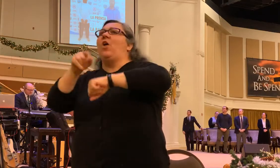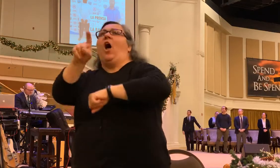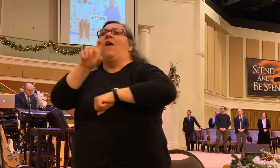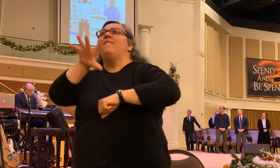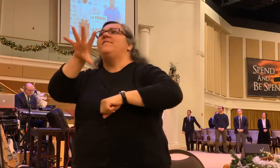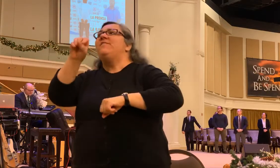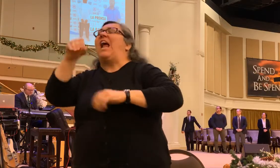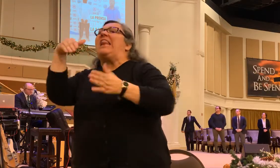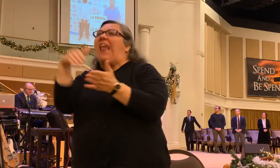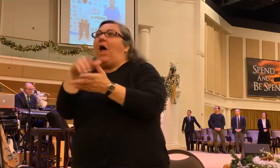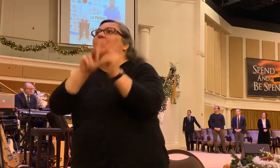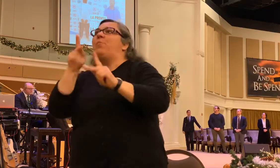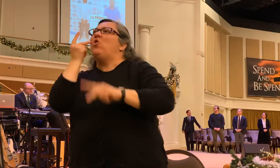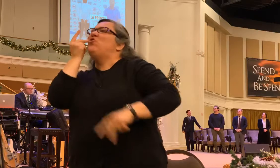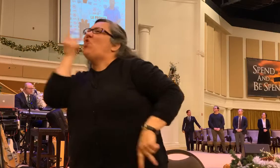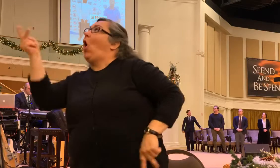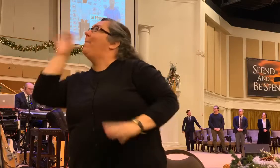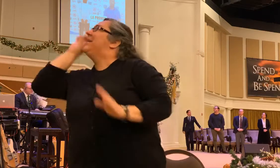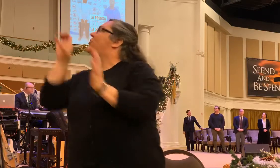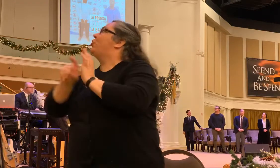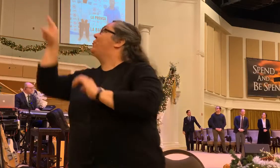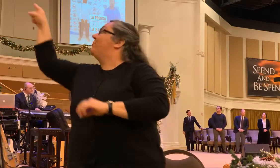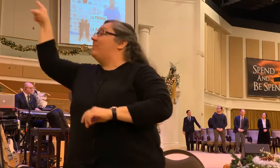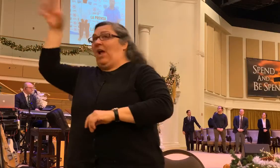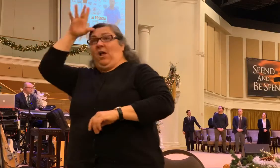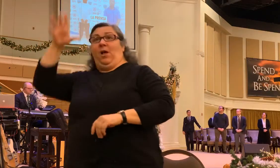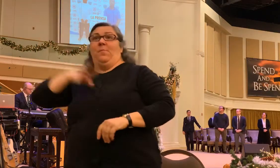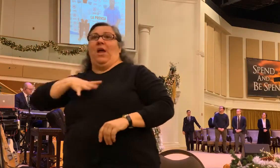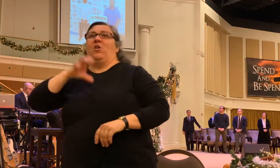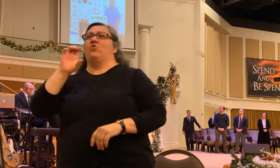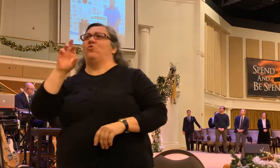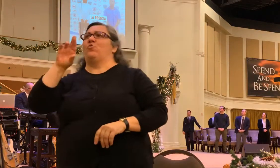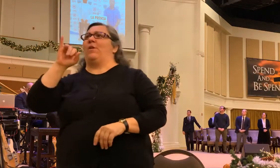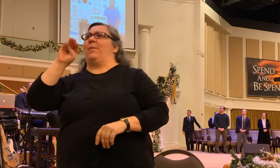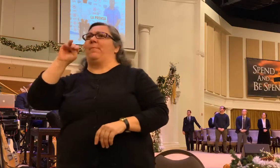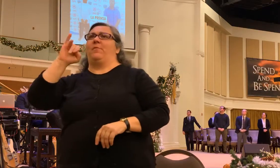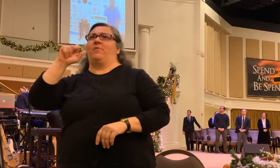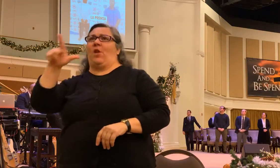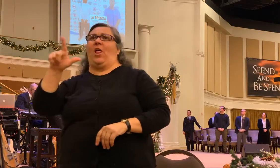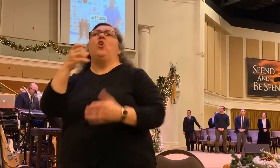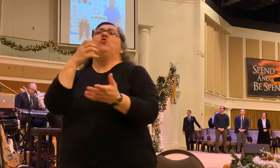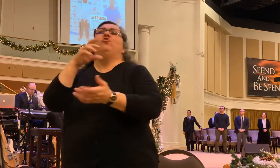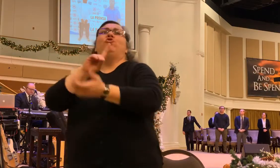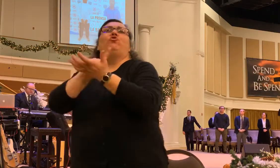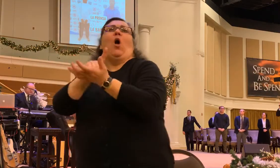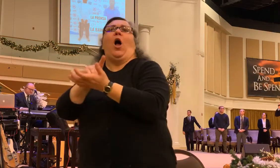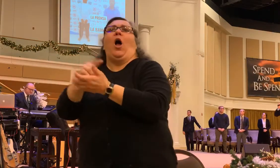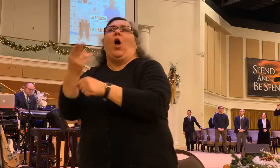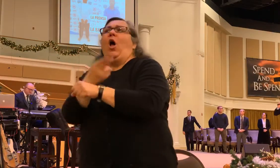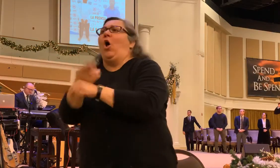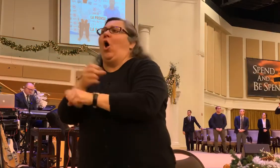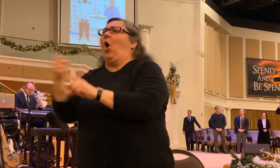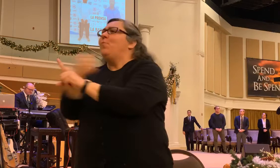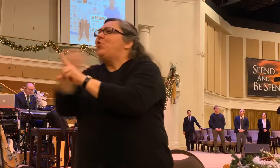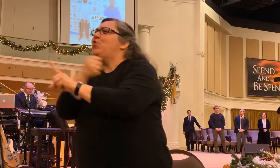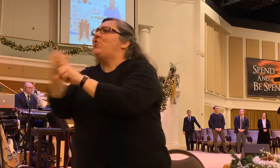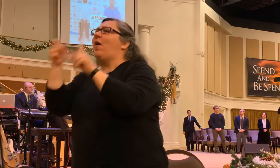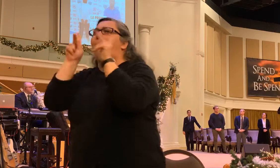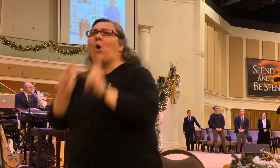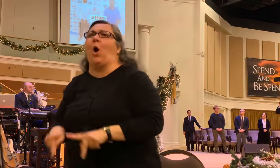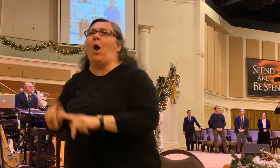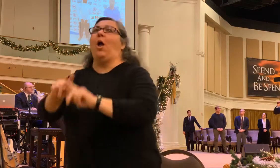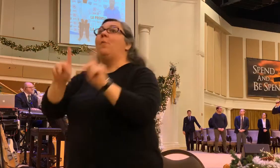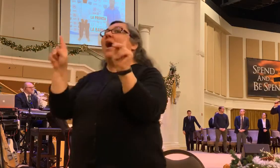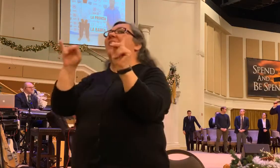150,000 people saw that picture right there. That man, it was a criminal, he was a drug addict, he was an abusive person, and that was